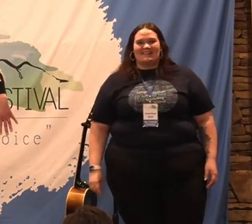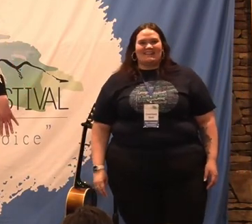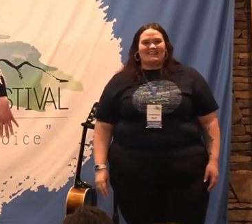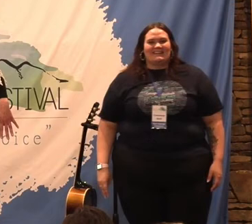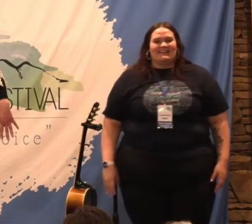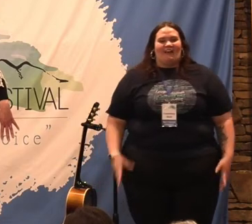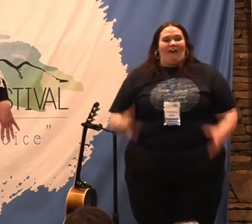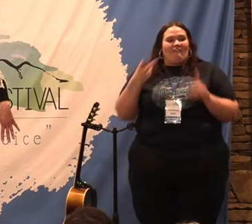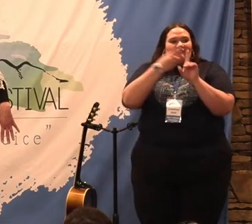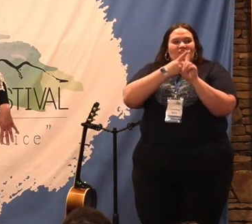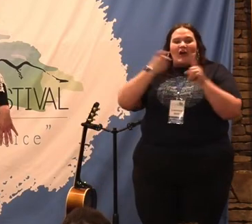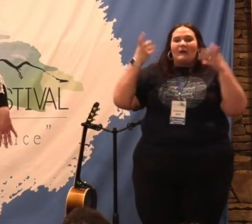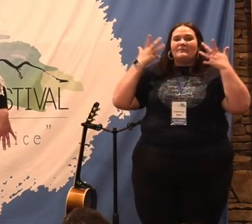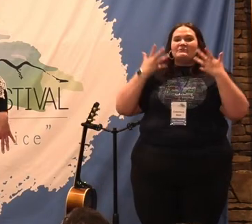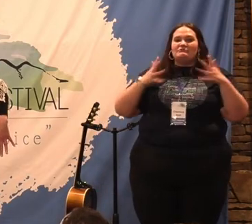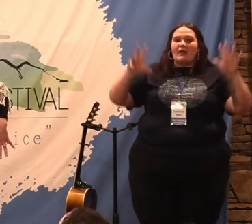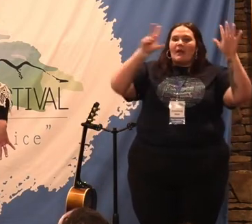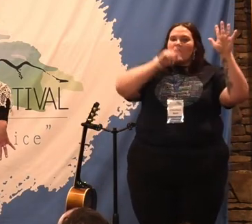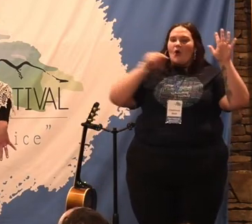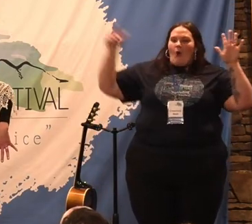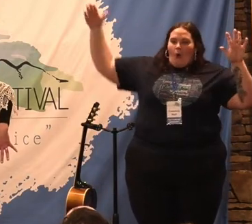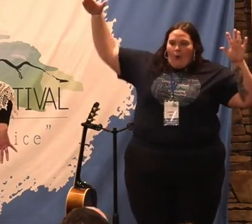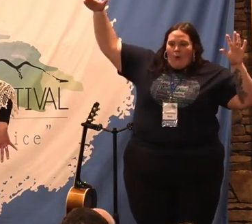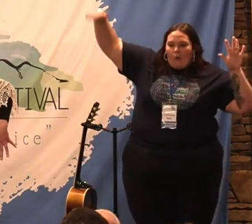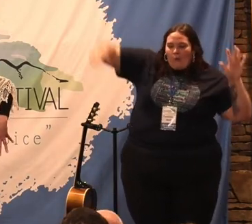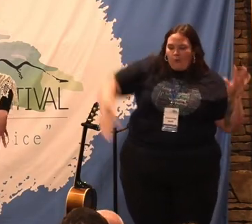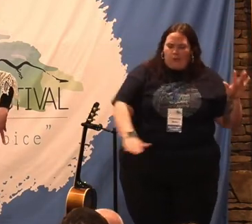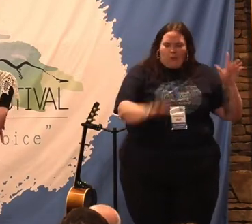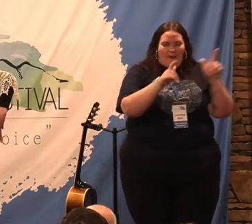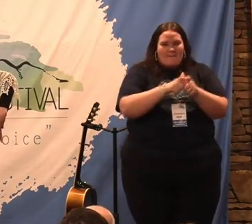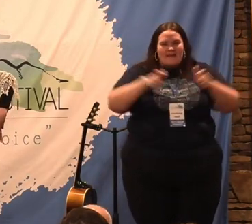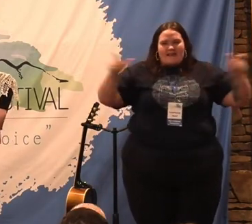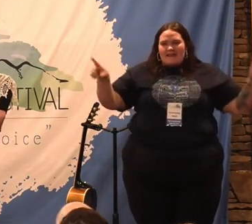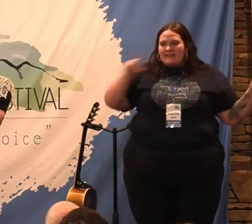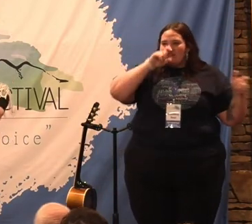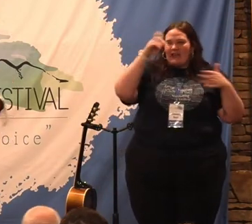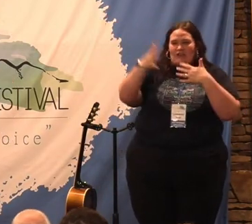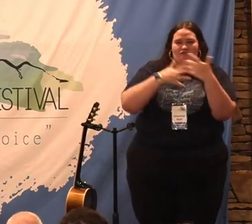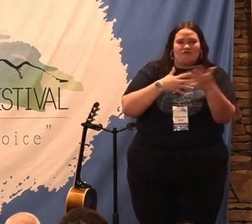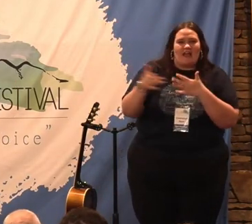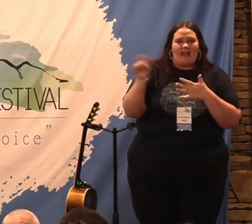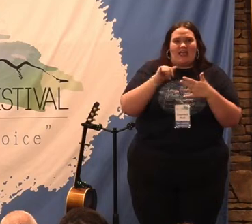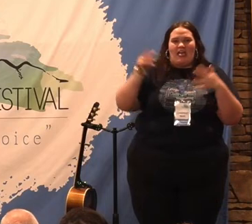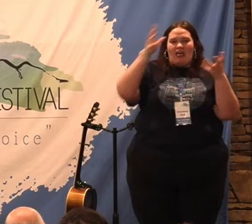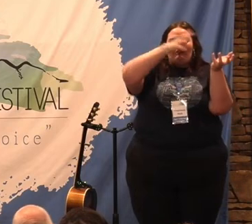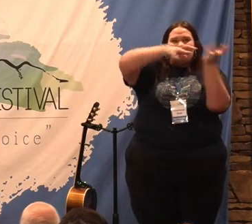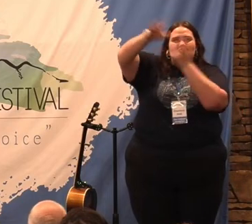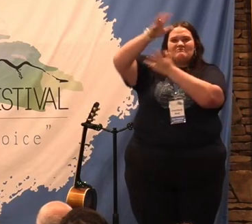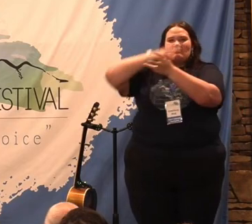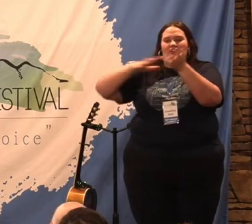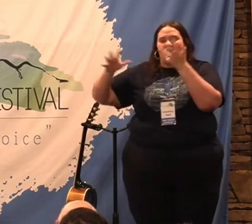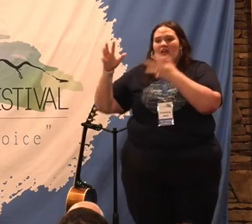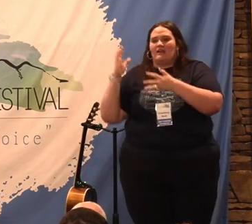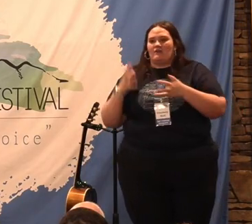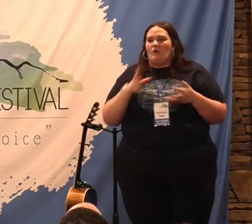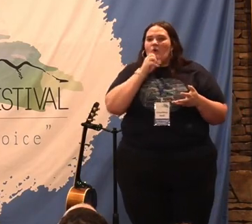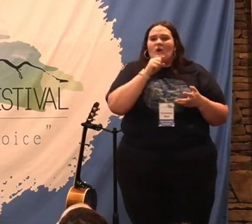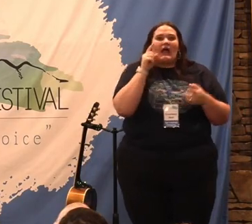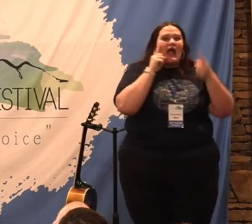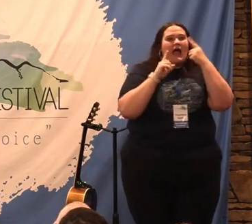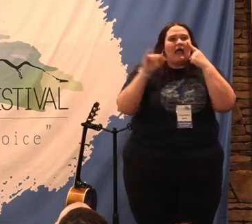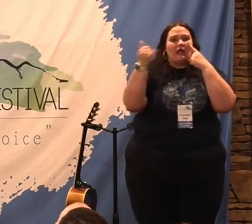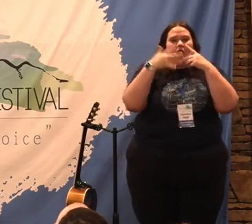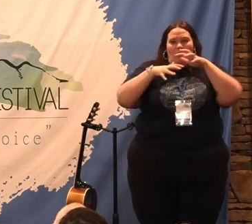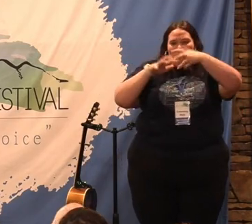Out of the trees it swooped. Big as an eagle, gray as a thundercloud, orange eyes, yellow claws.